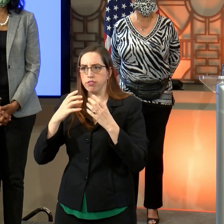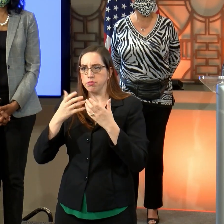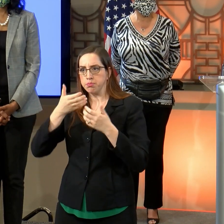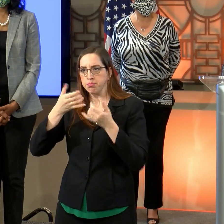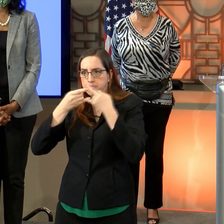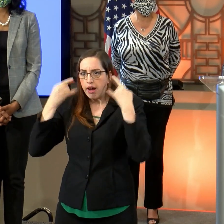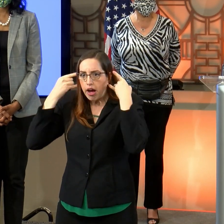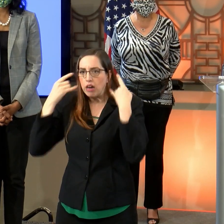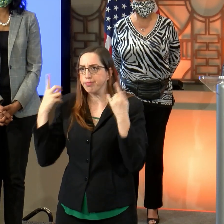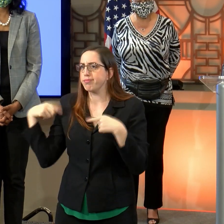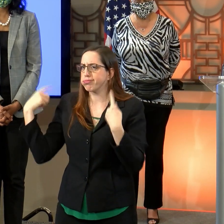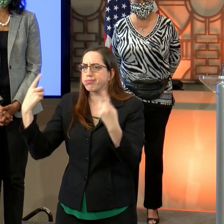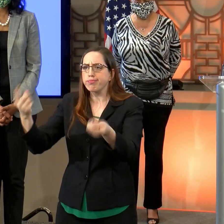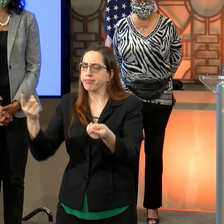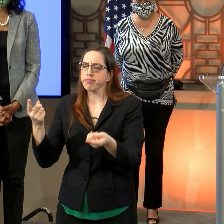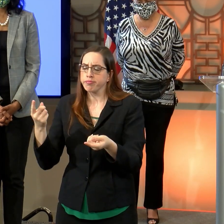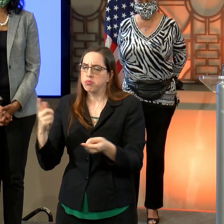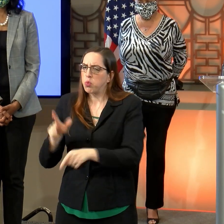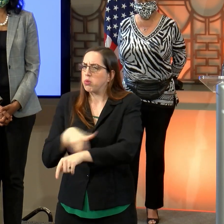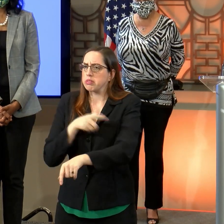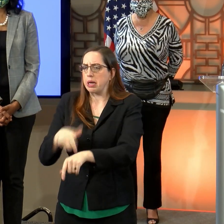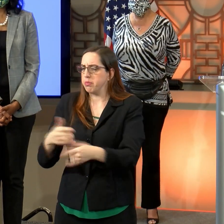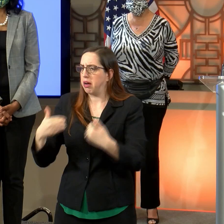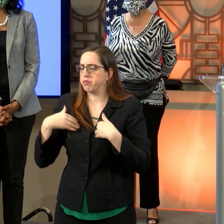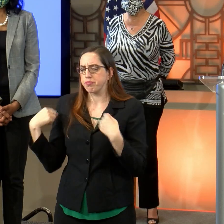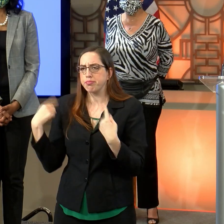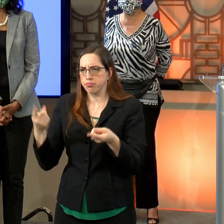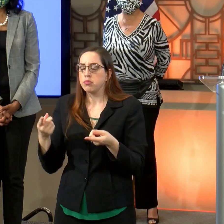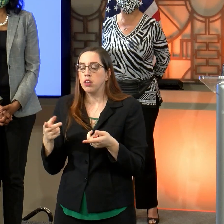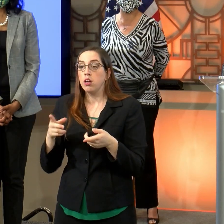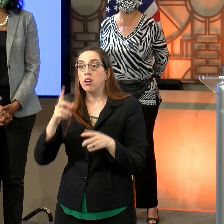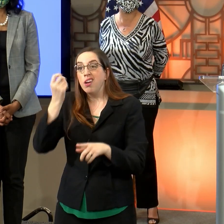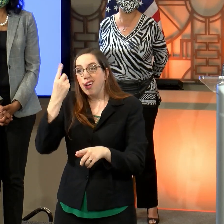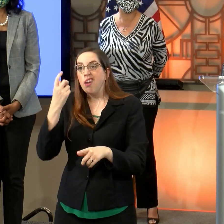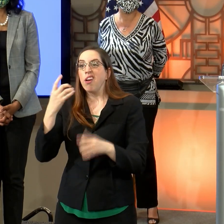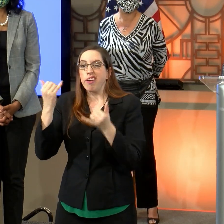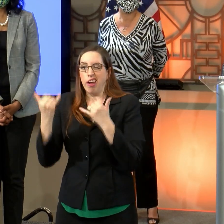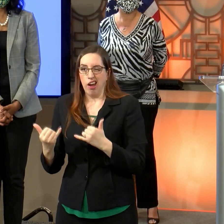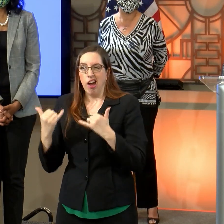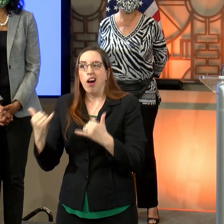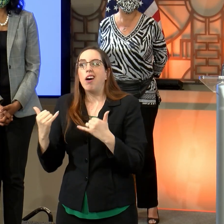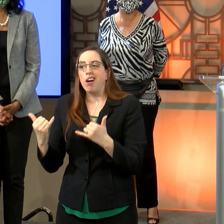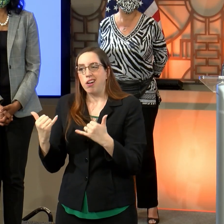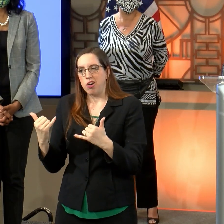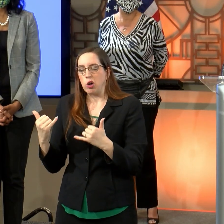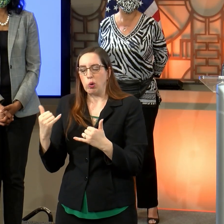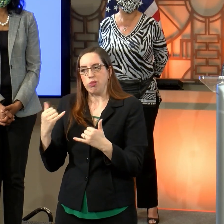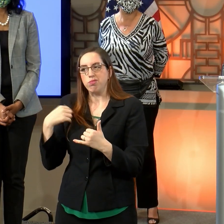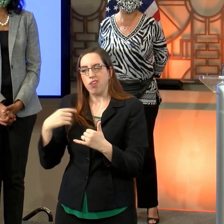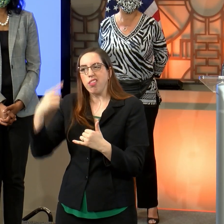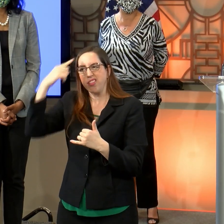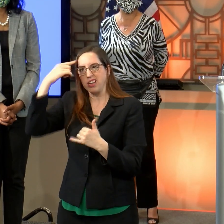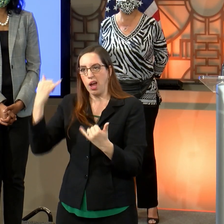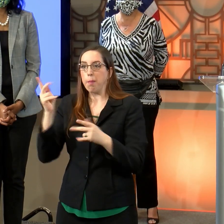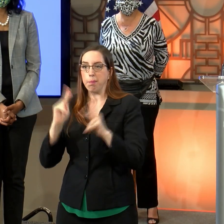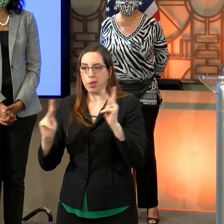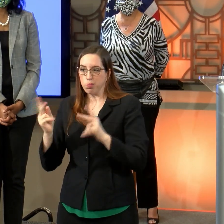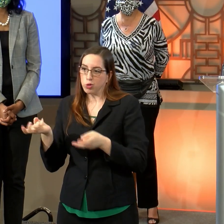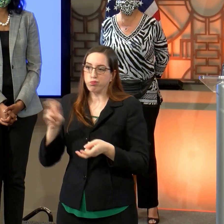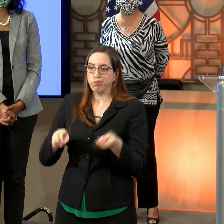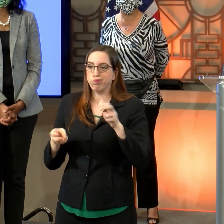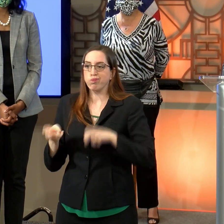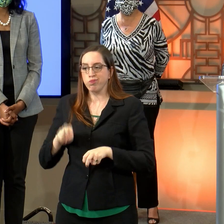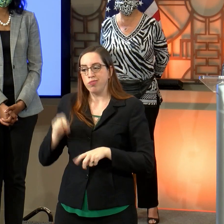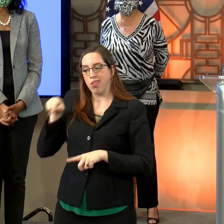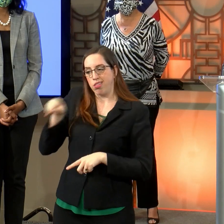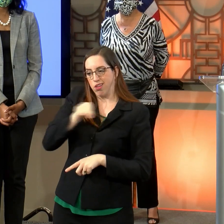now for a while. But it's time, I think, too, for the public who rides us to be